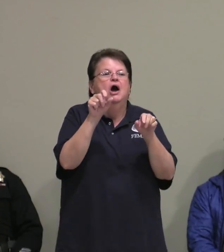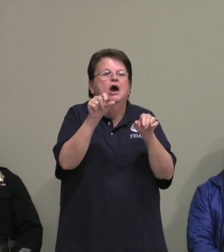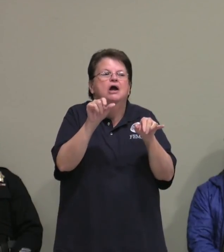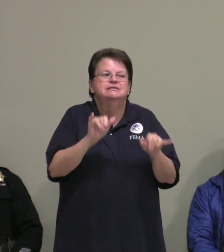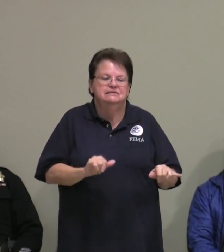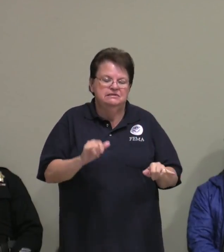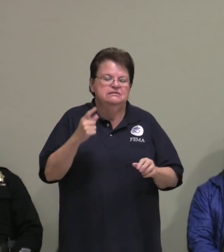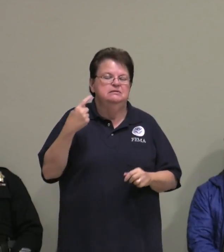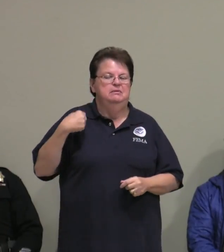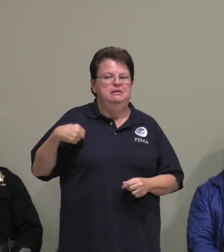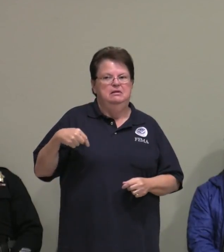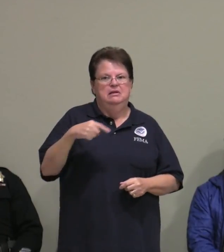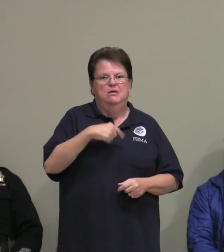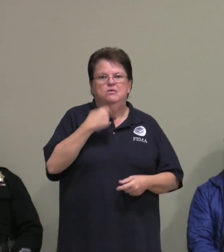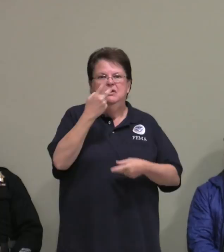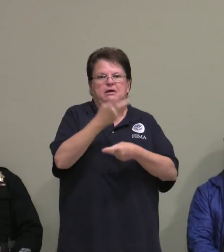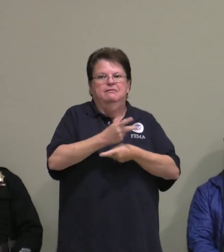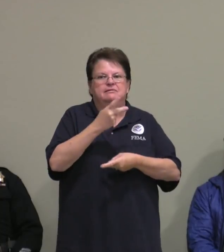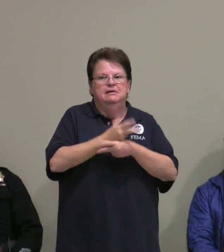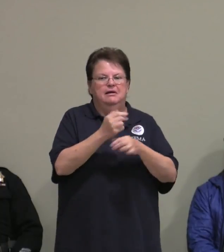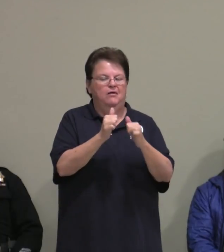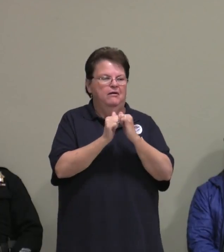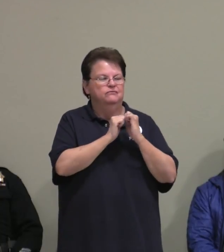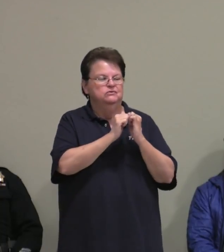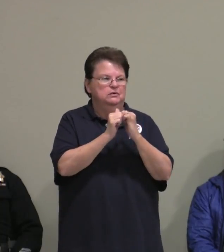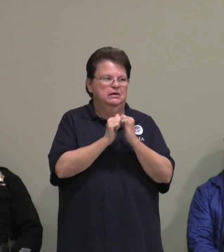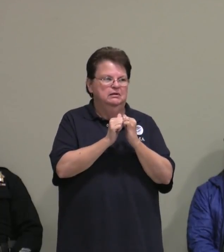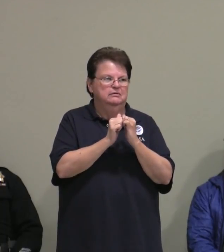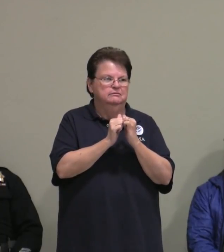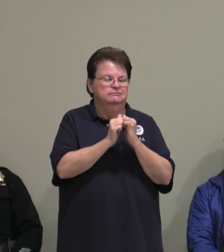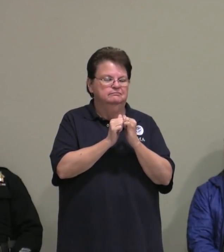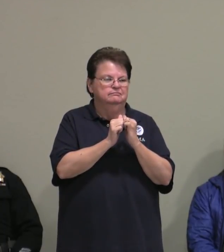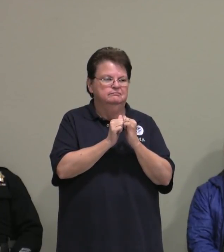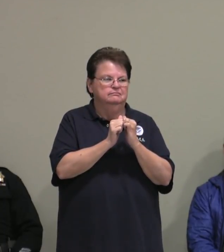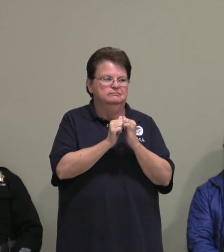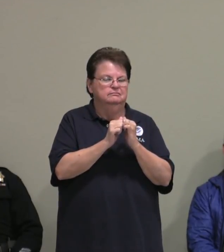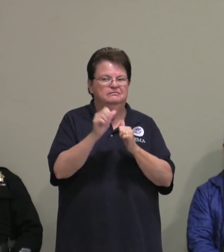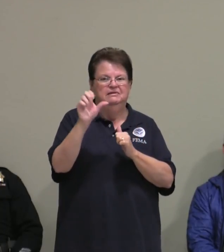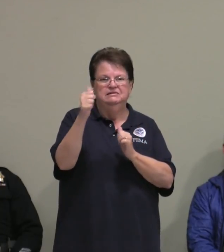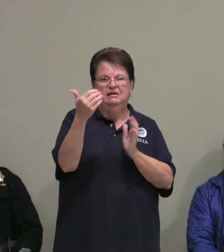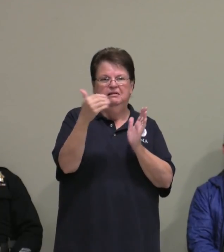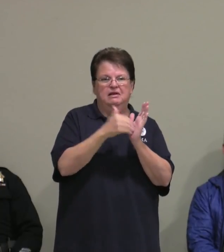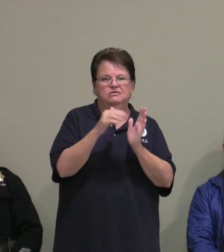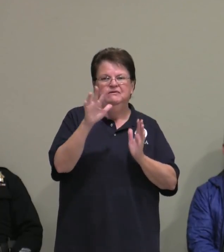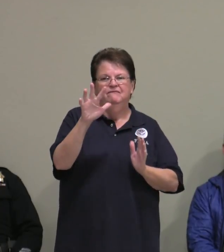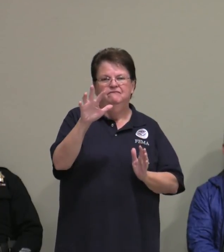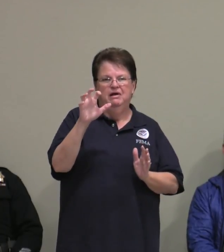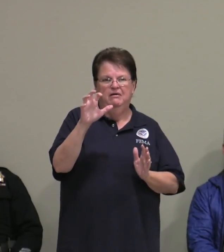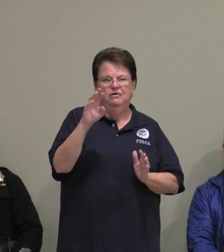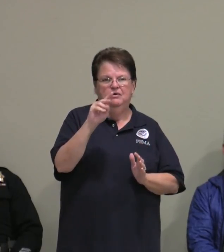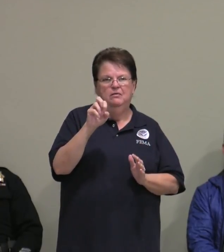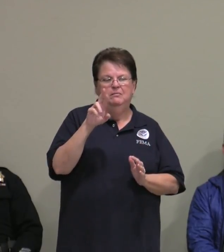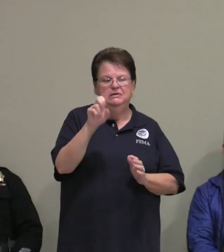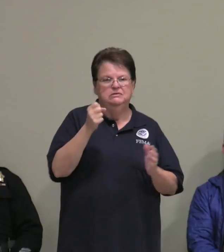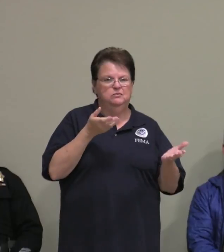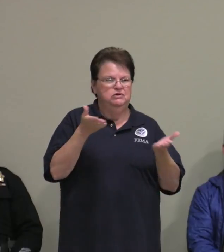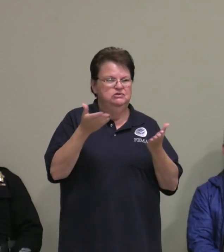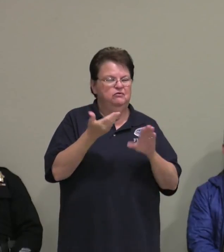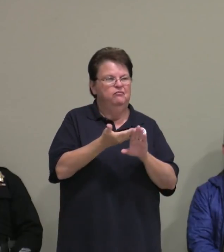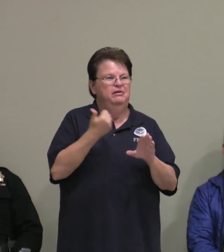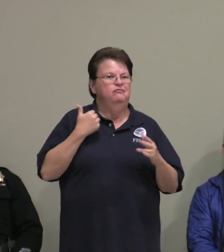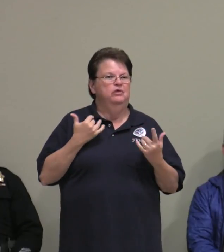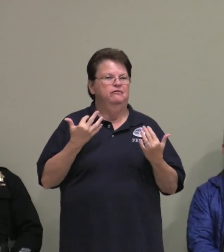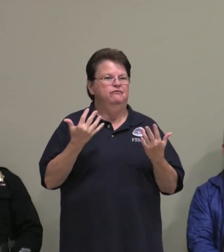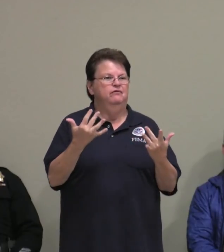we are going to take care of together. And I, we had 10,500 meters that we served before this